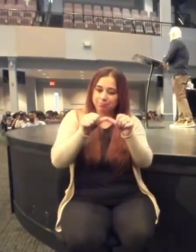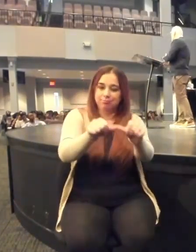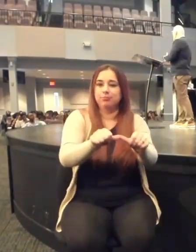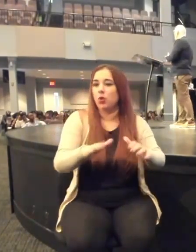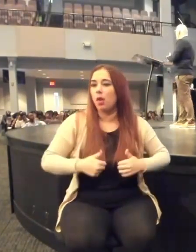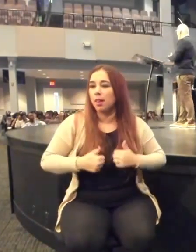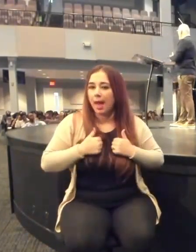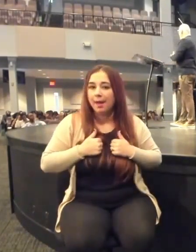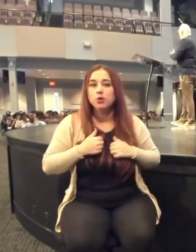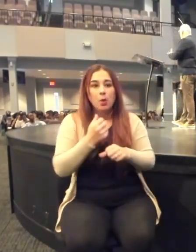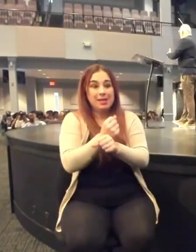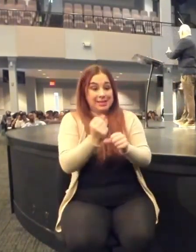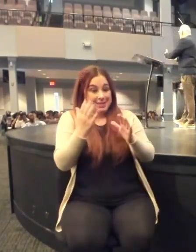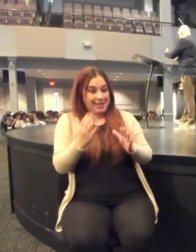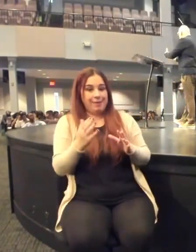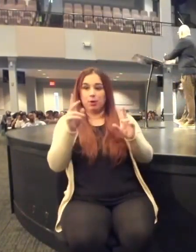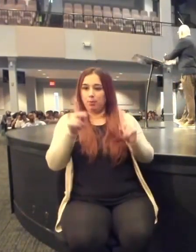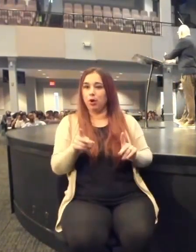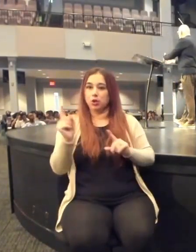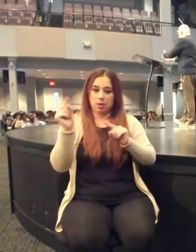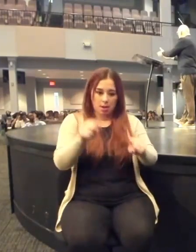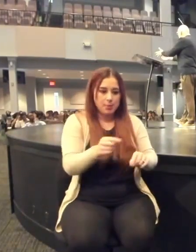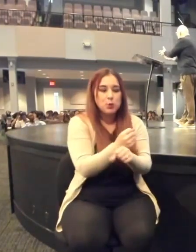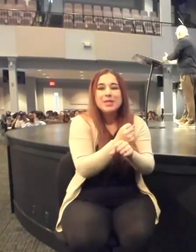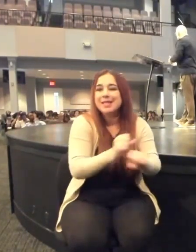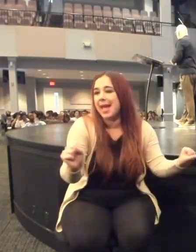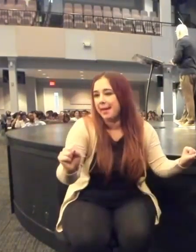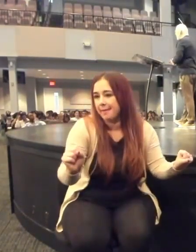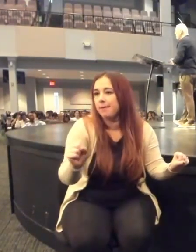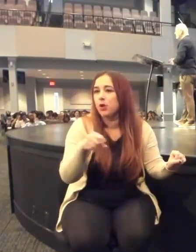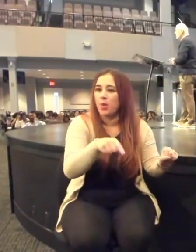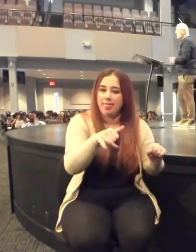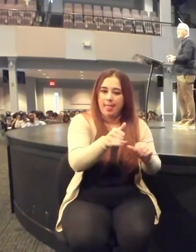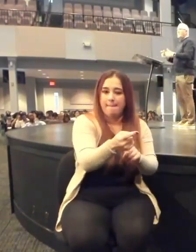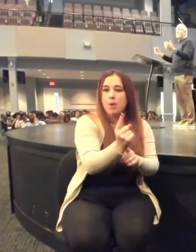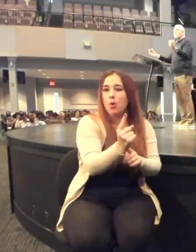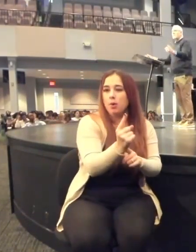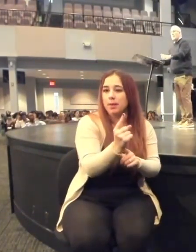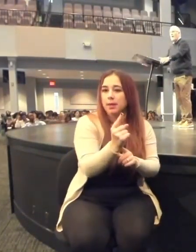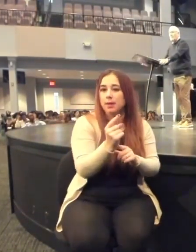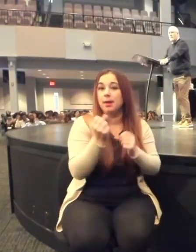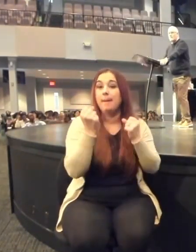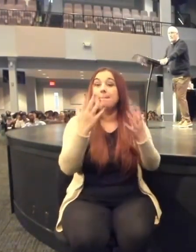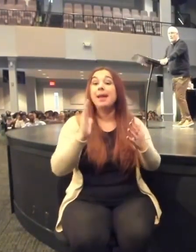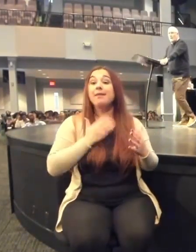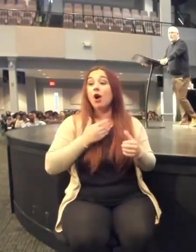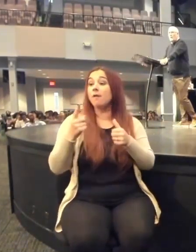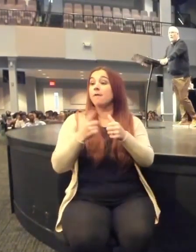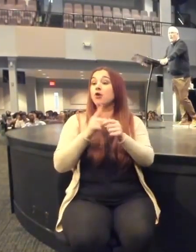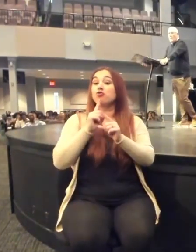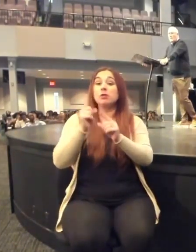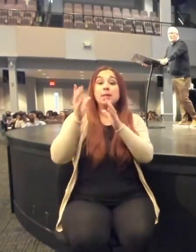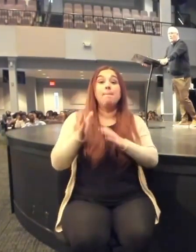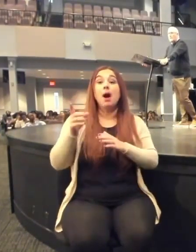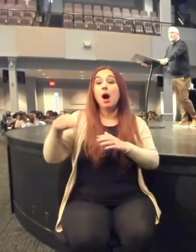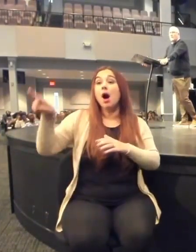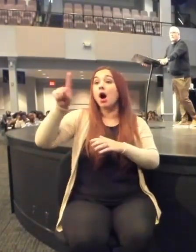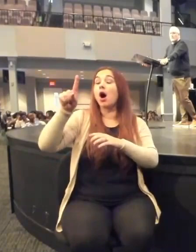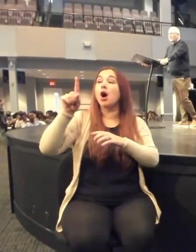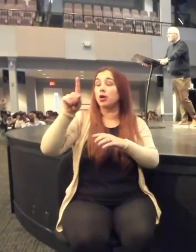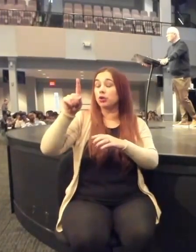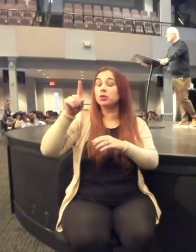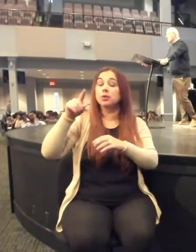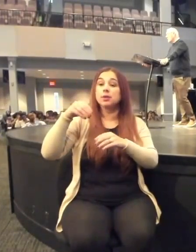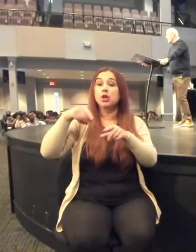life. And so a Savior, a lifesaver, shows up and helps you in that moment. Many of our first responders who are going out in the very